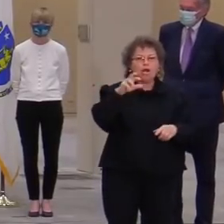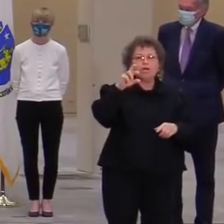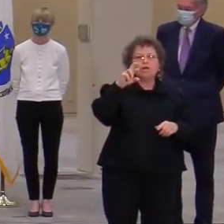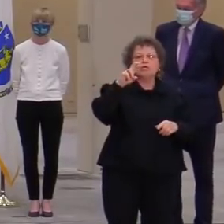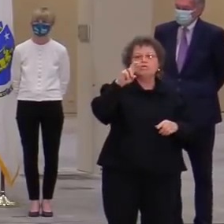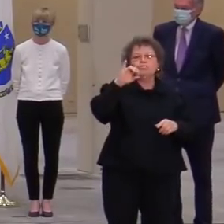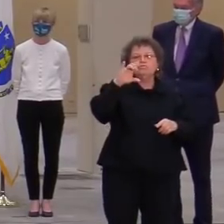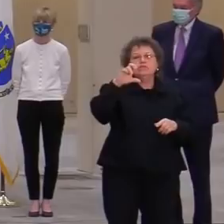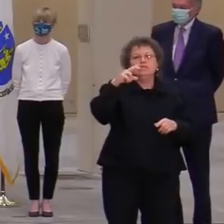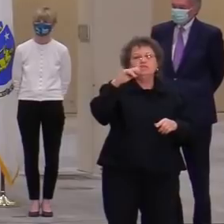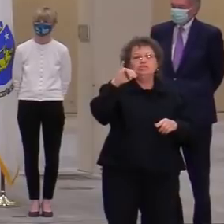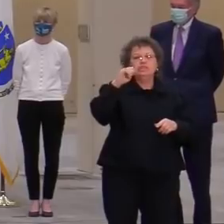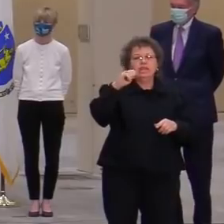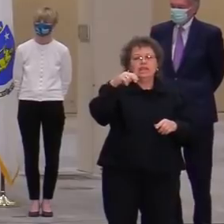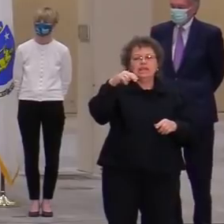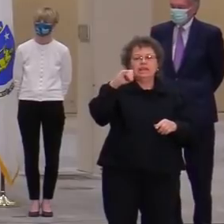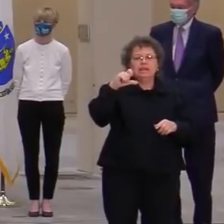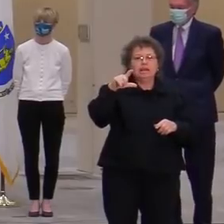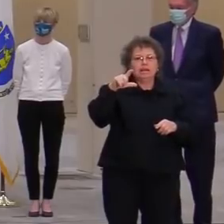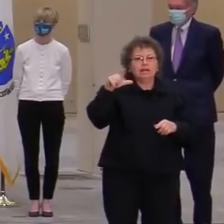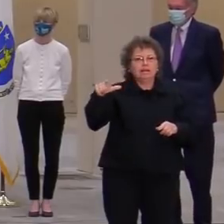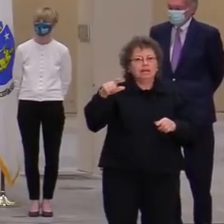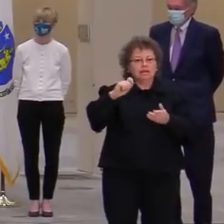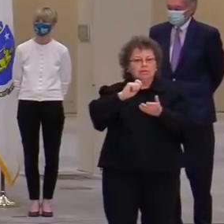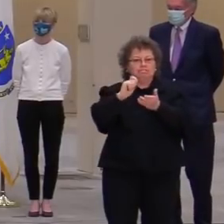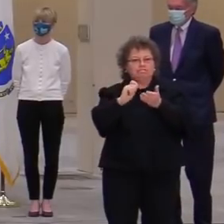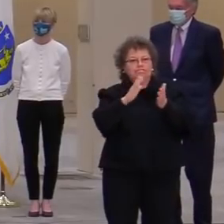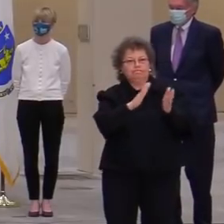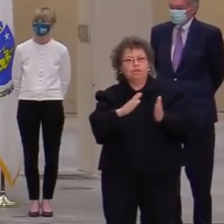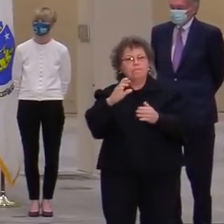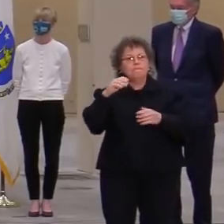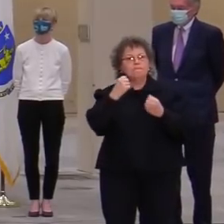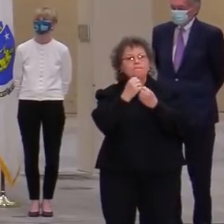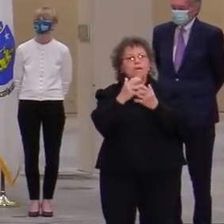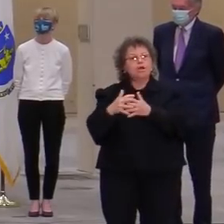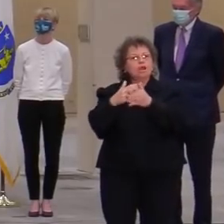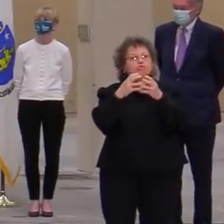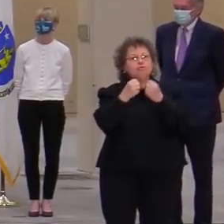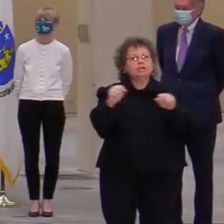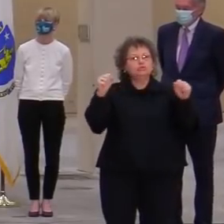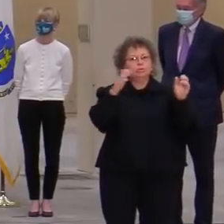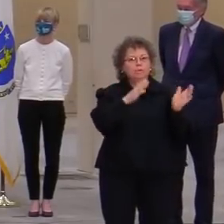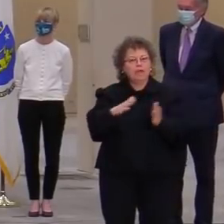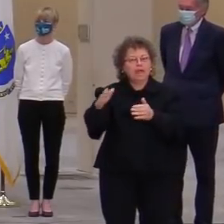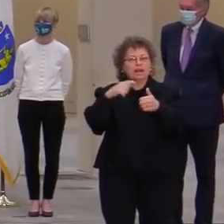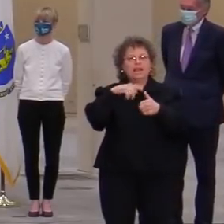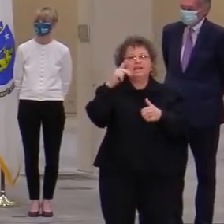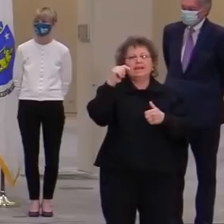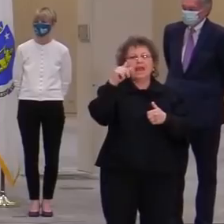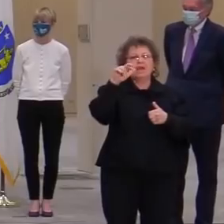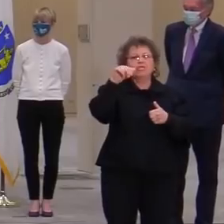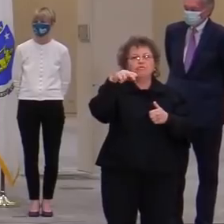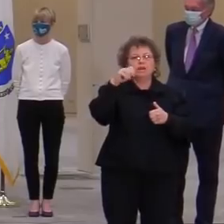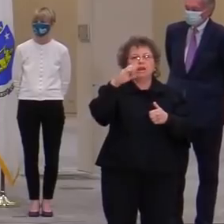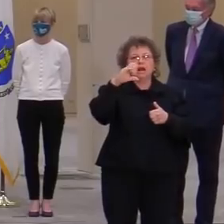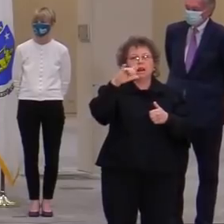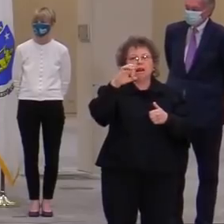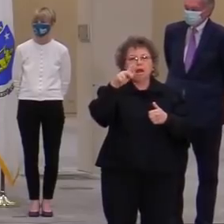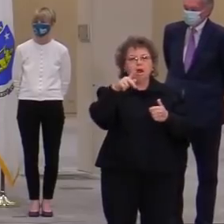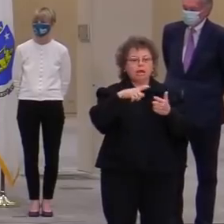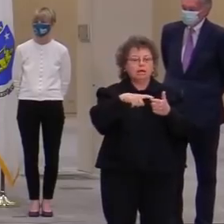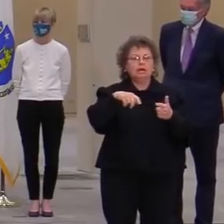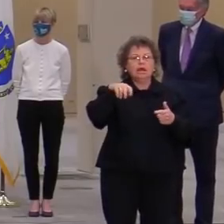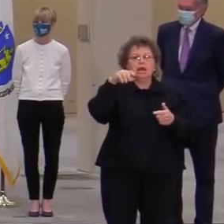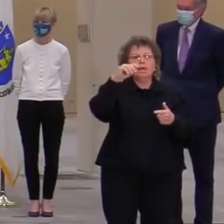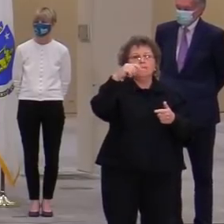was a central architect of the American Rescue Plan Act. Catherine Clark, Jim McGovern,